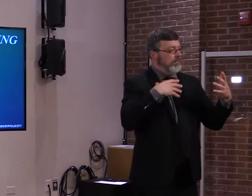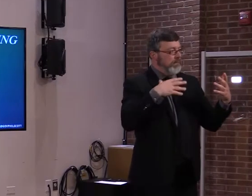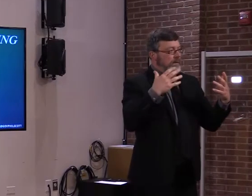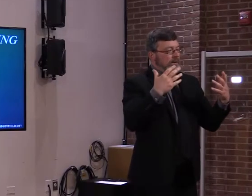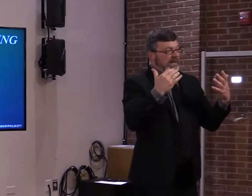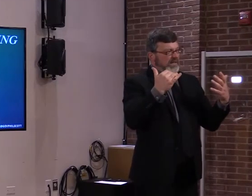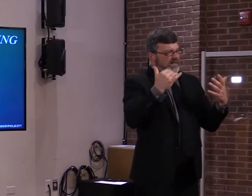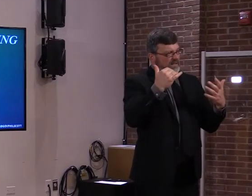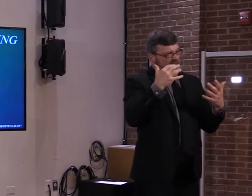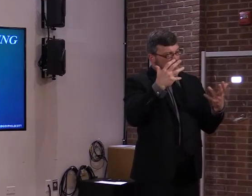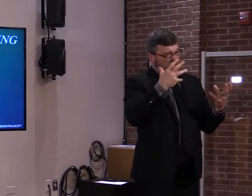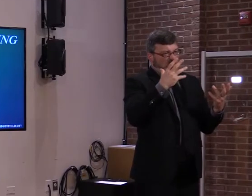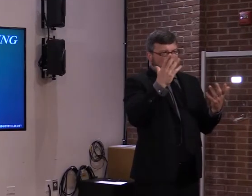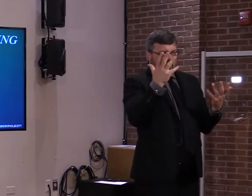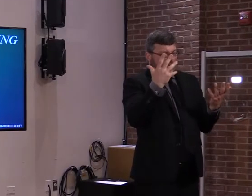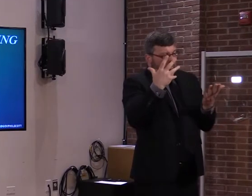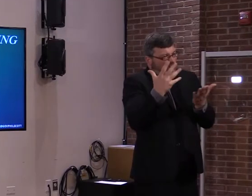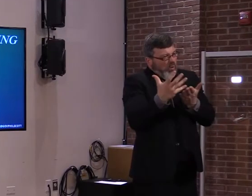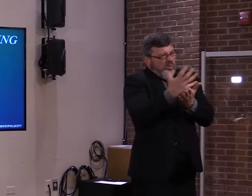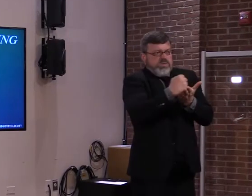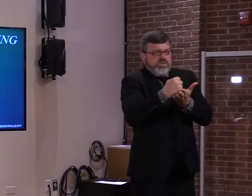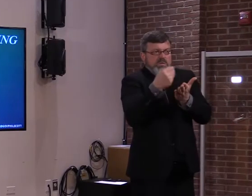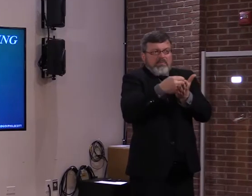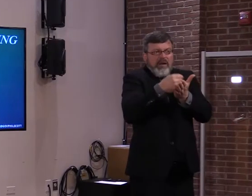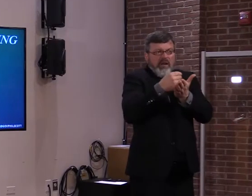So there is, you know,